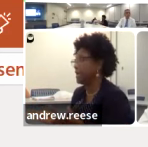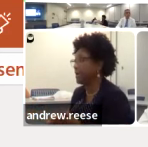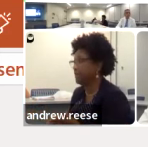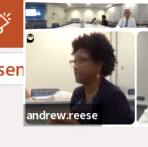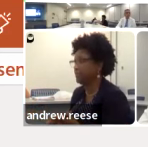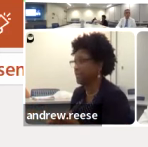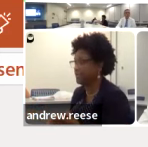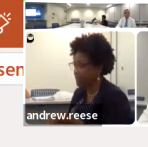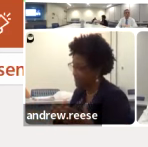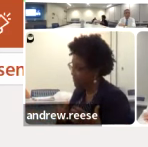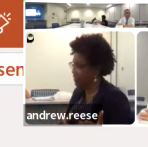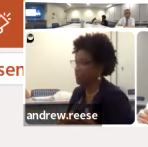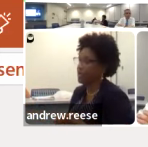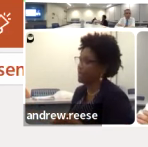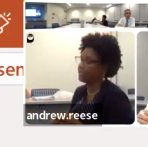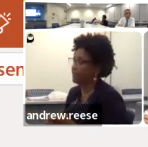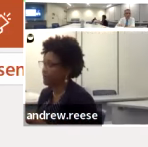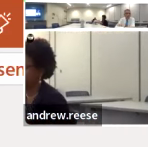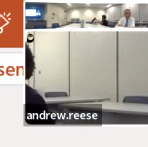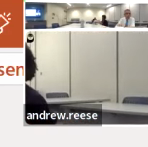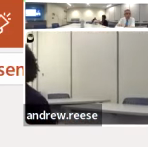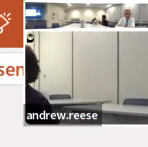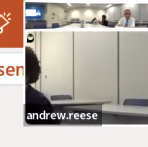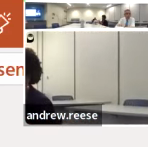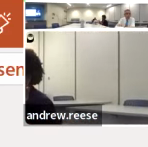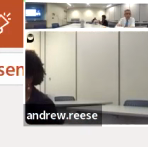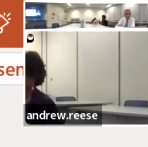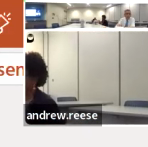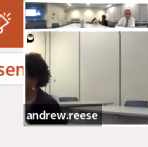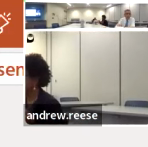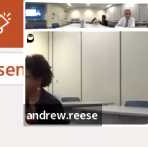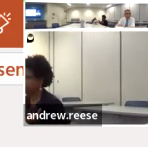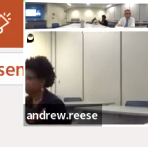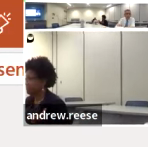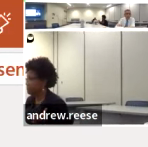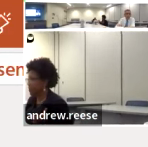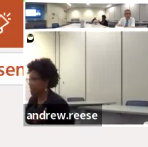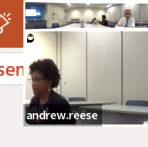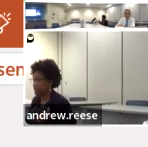not know that you have a disability, but you know that we're still here for you. At the slightest